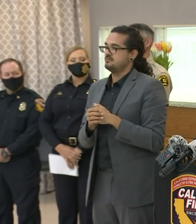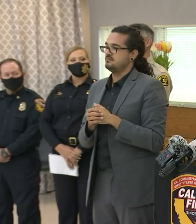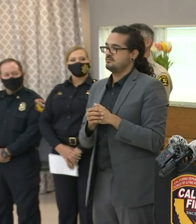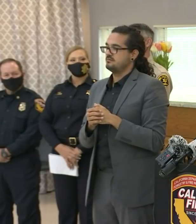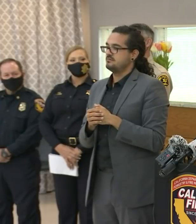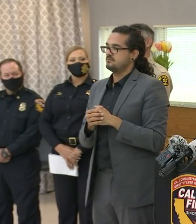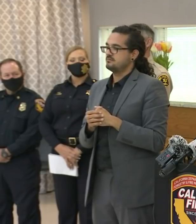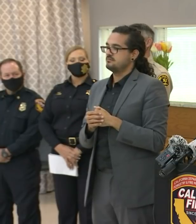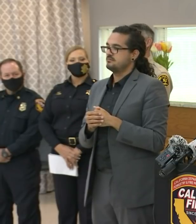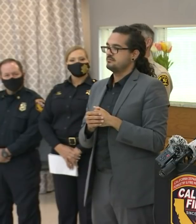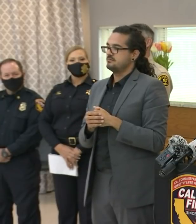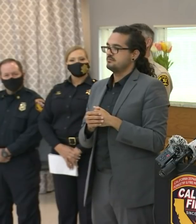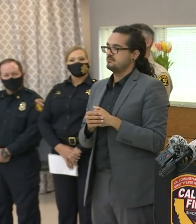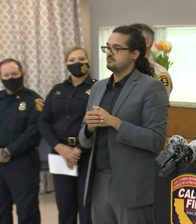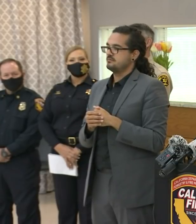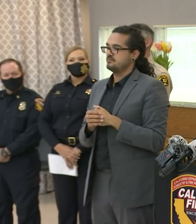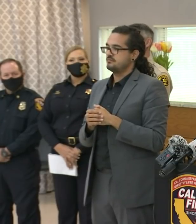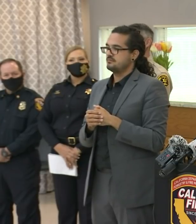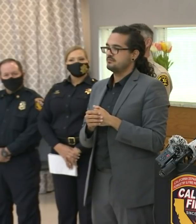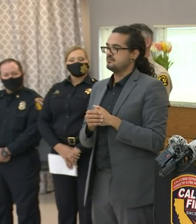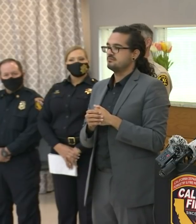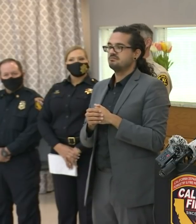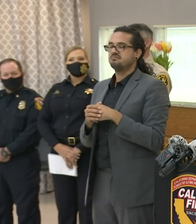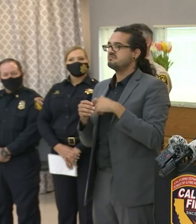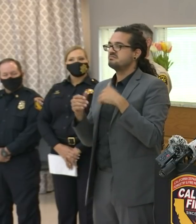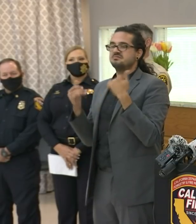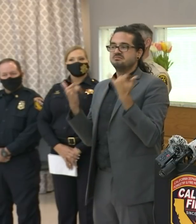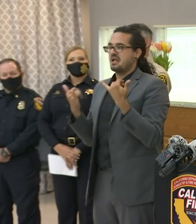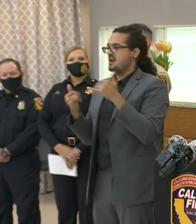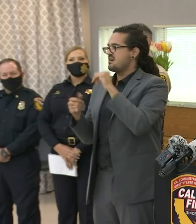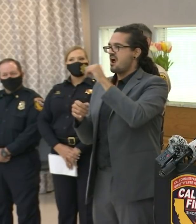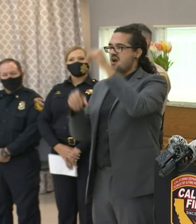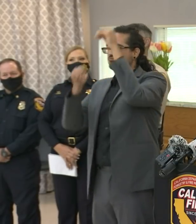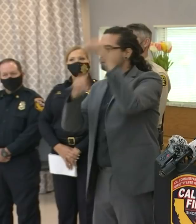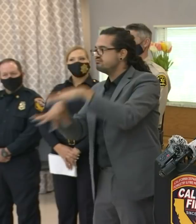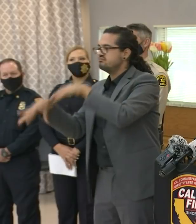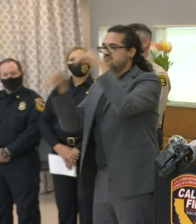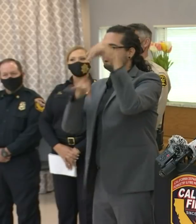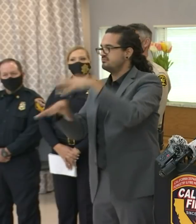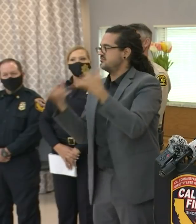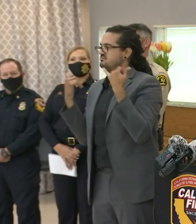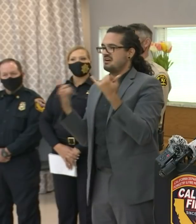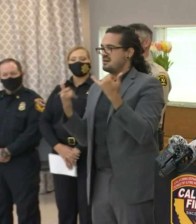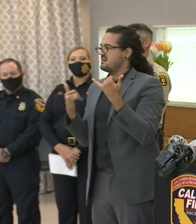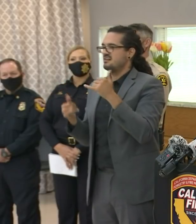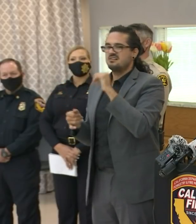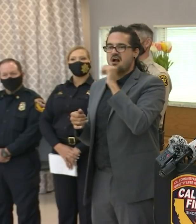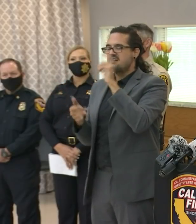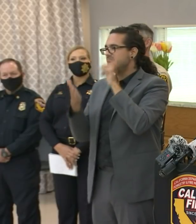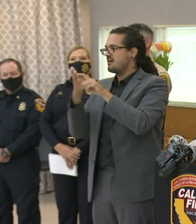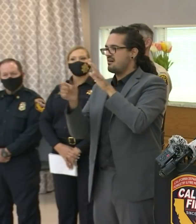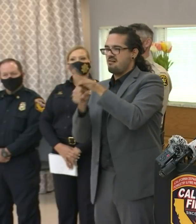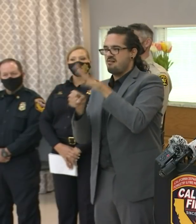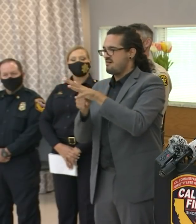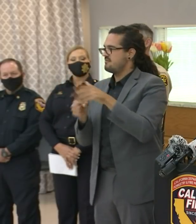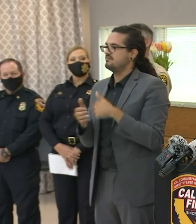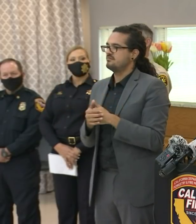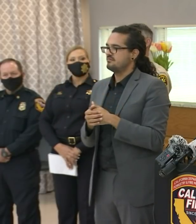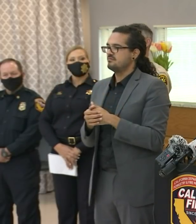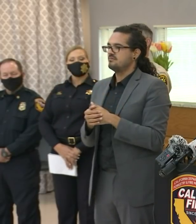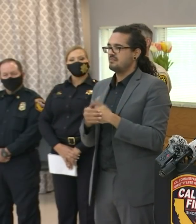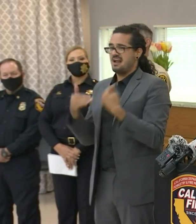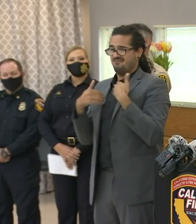those areas. It wasn't sufficient enough for the air tankers, plus due to the other fires, we did not have those